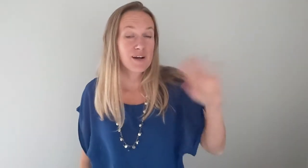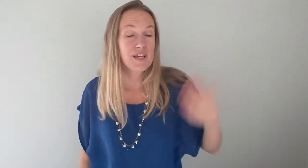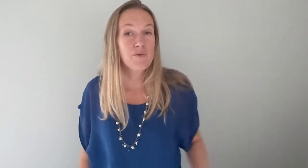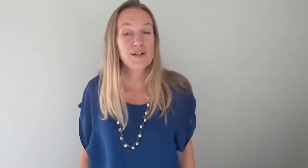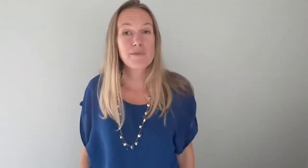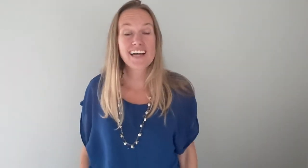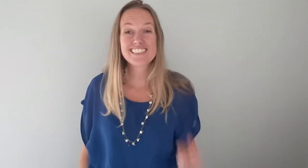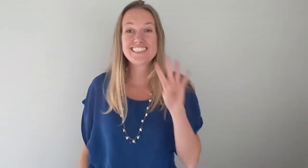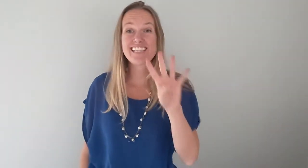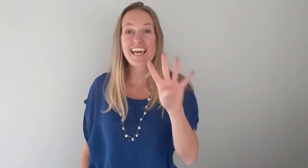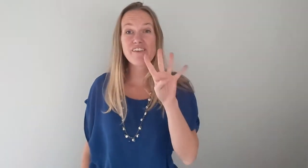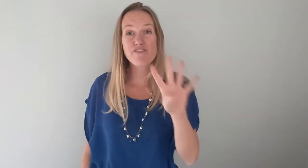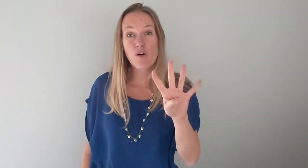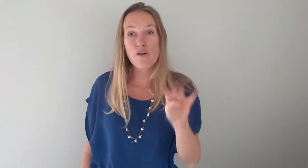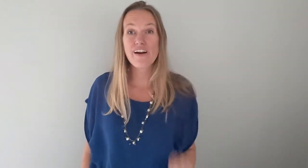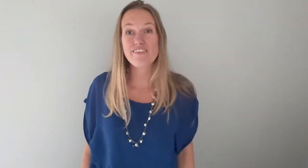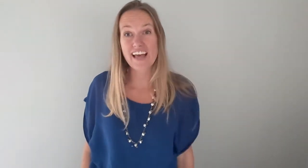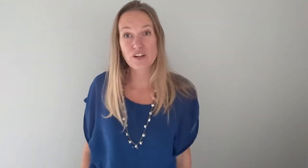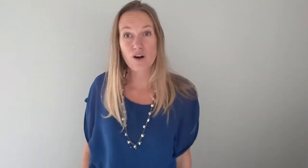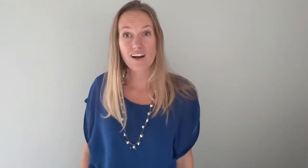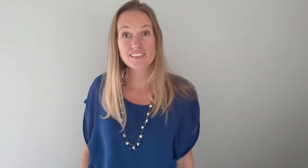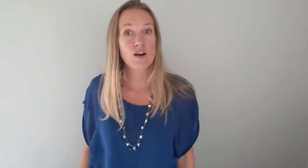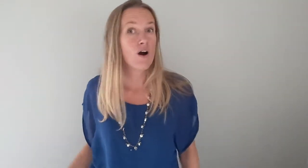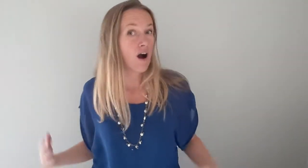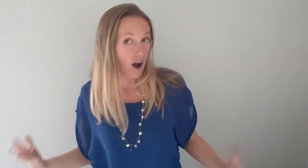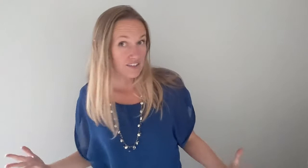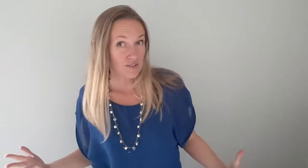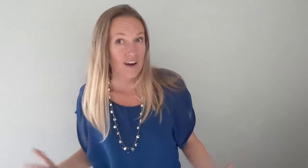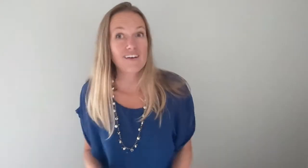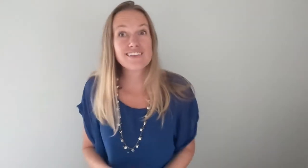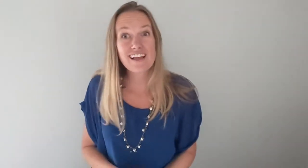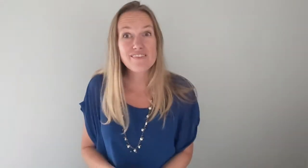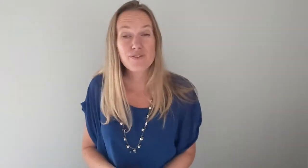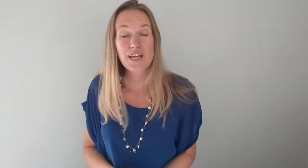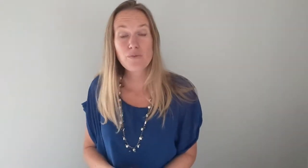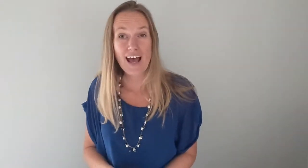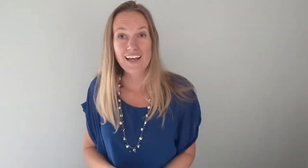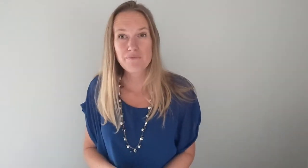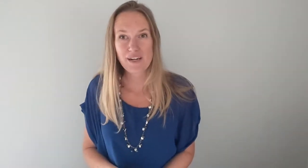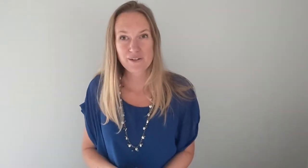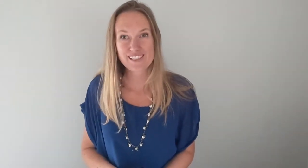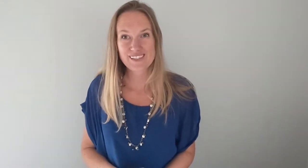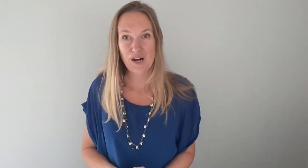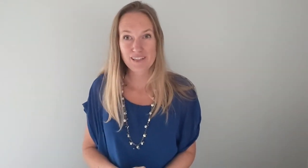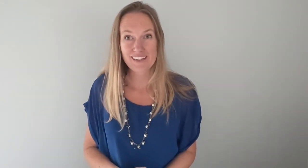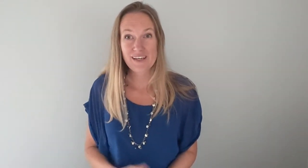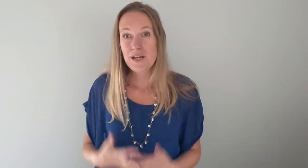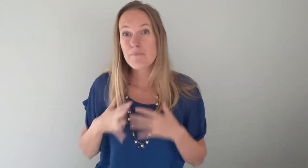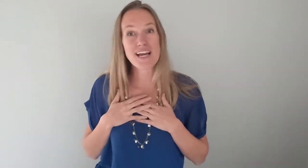everyone, and welcome back to day 4 of At the Cross, also called Love Ran Red by Chris Tomlin. My name